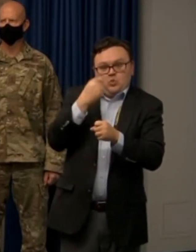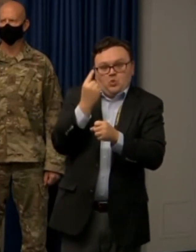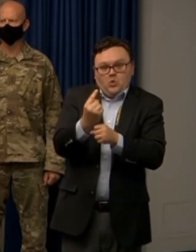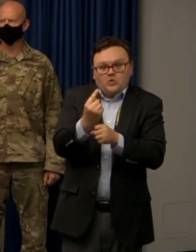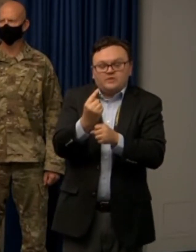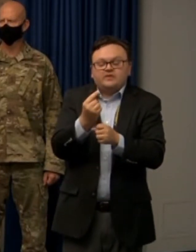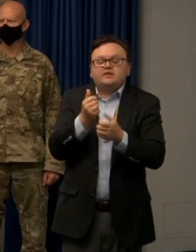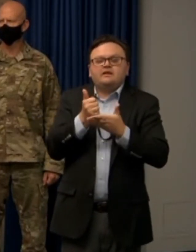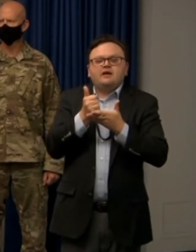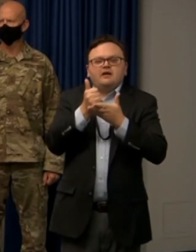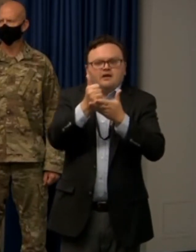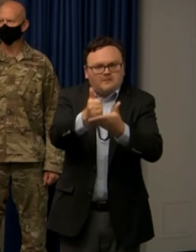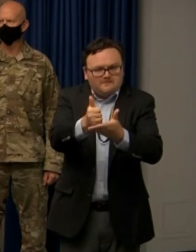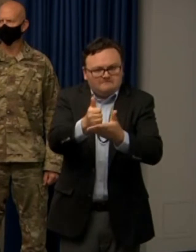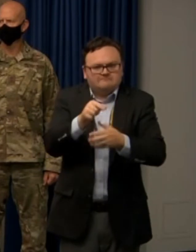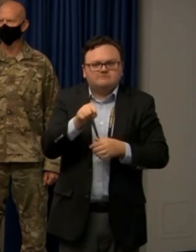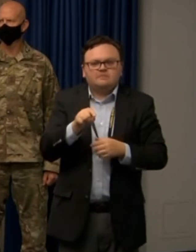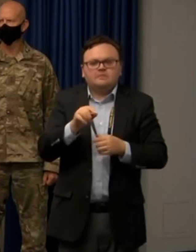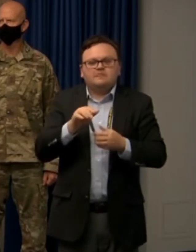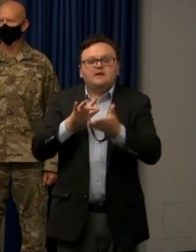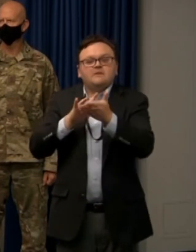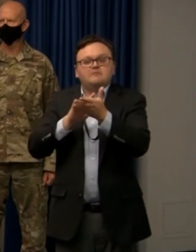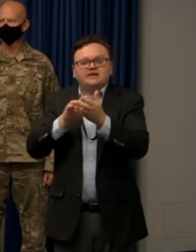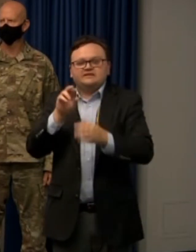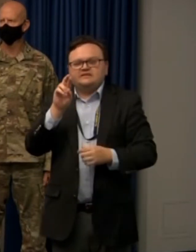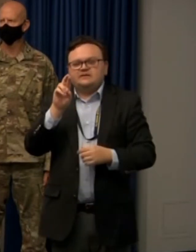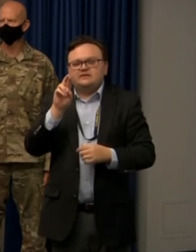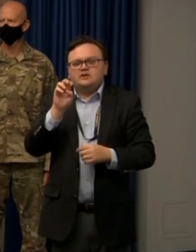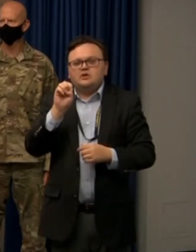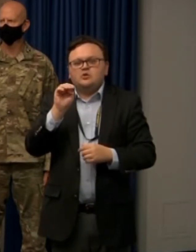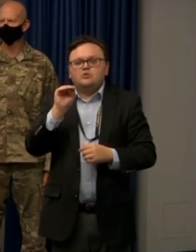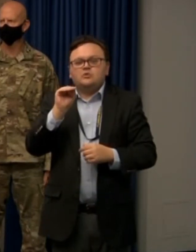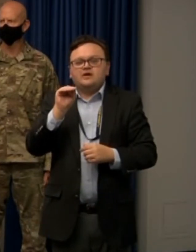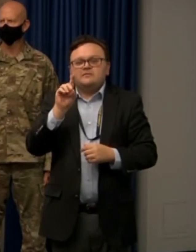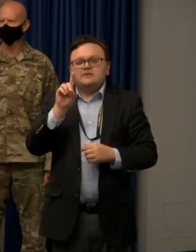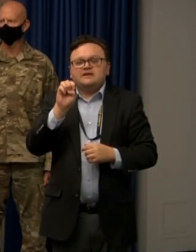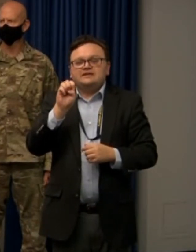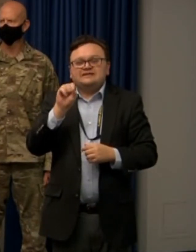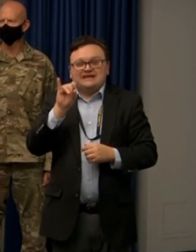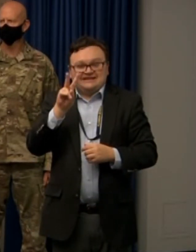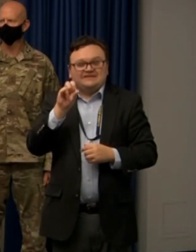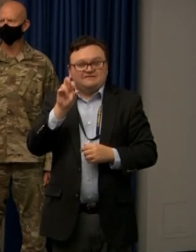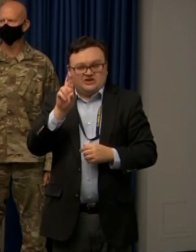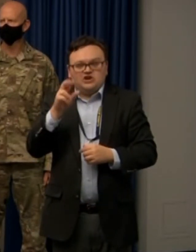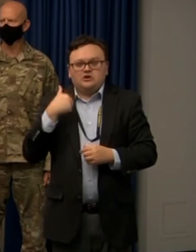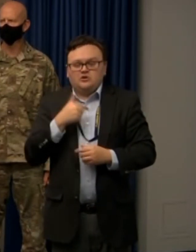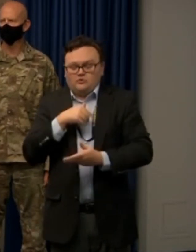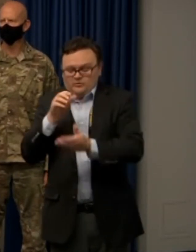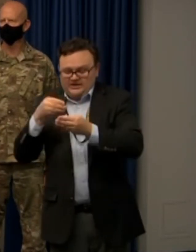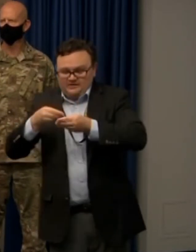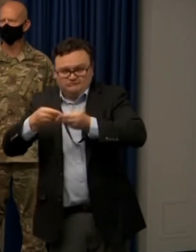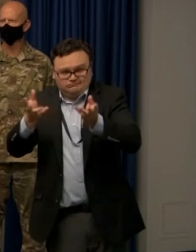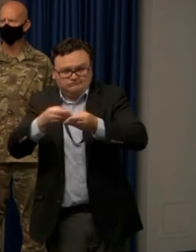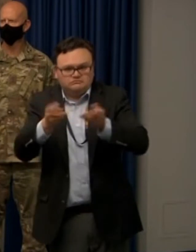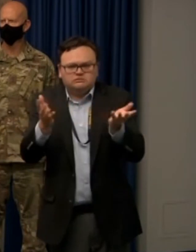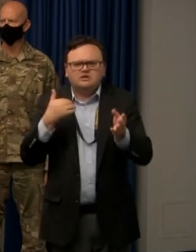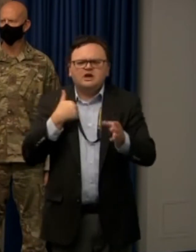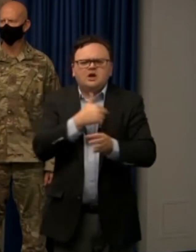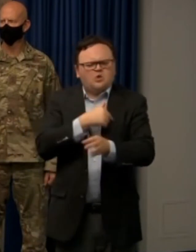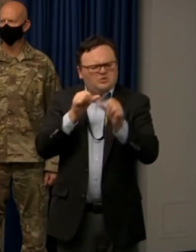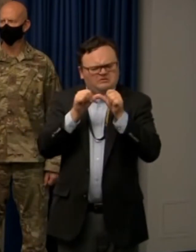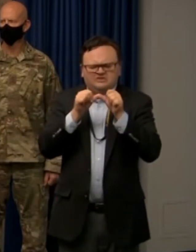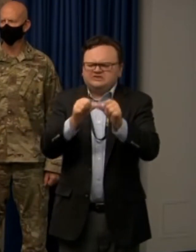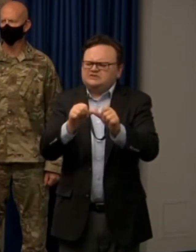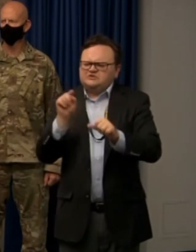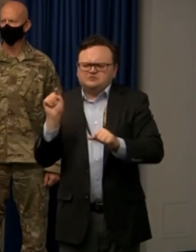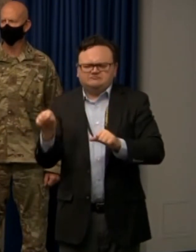care folks, the remdesivir, been able to keep that flowing. We're going to continue to do that. So I think that there's a lot of positive indicators.